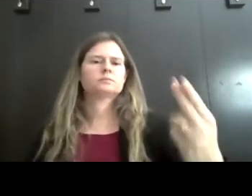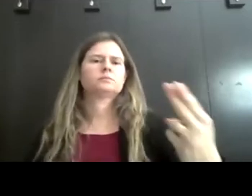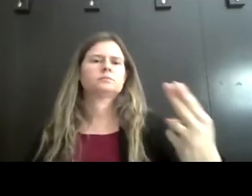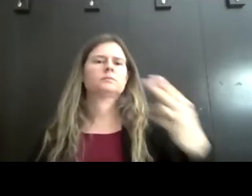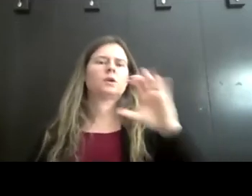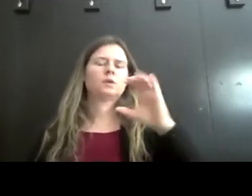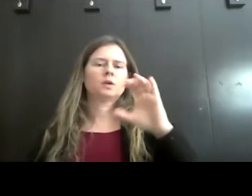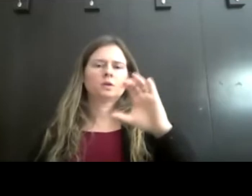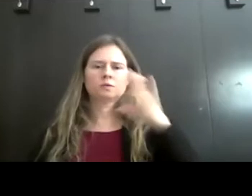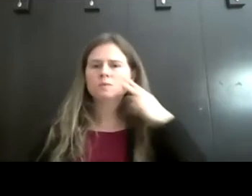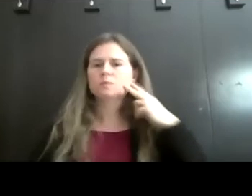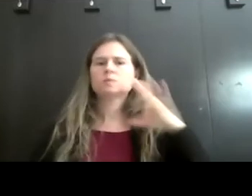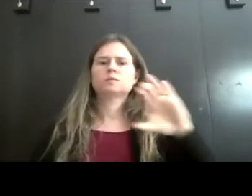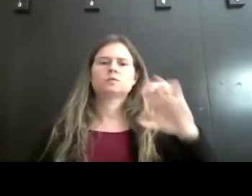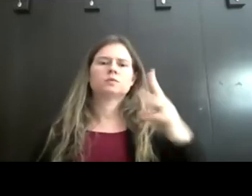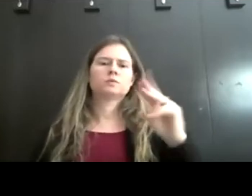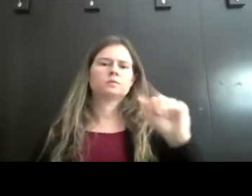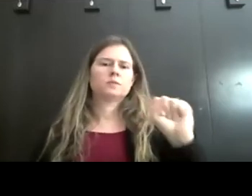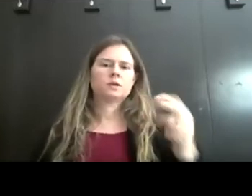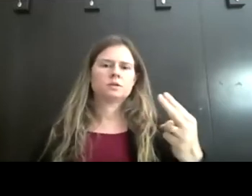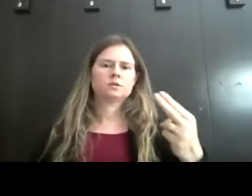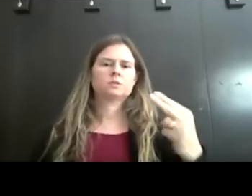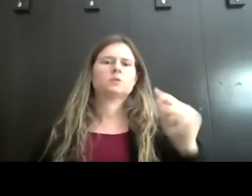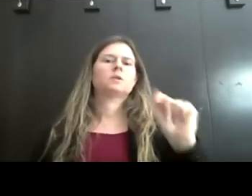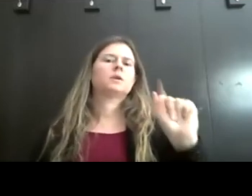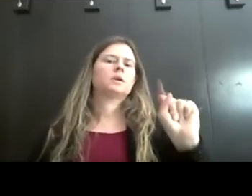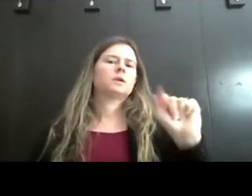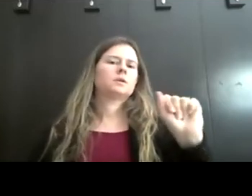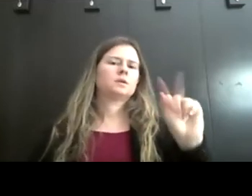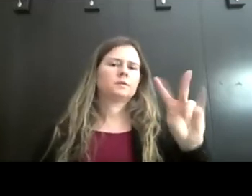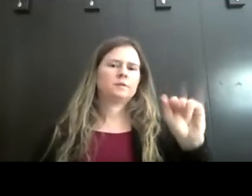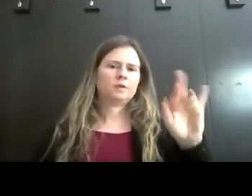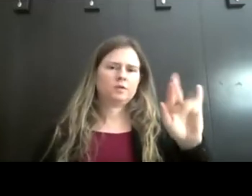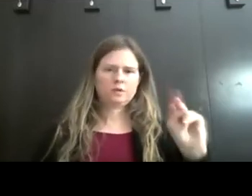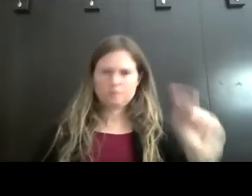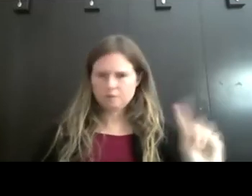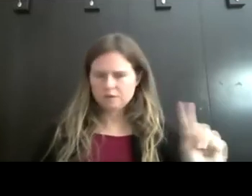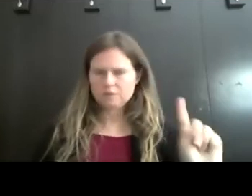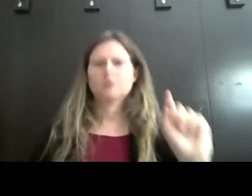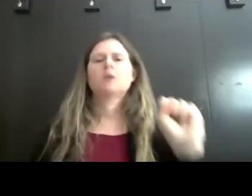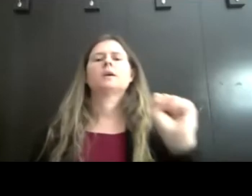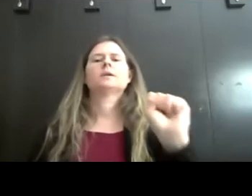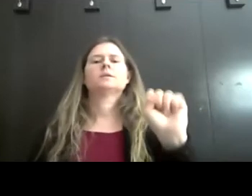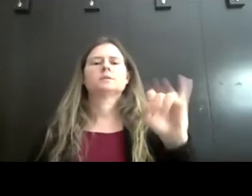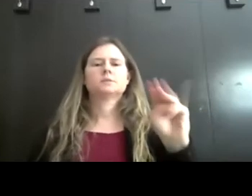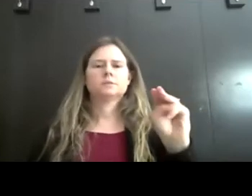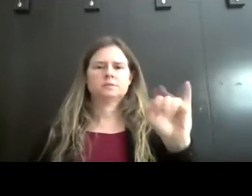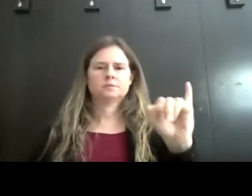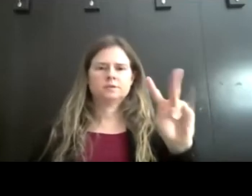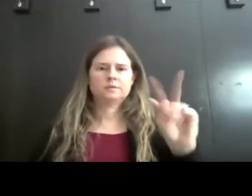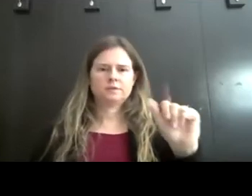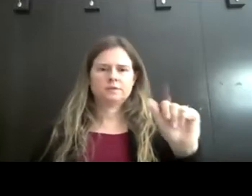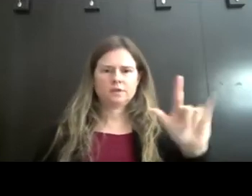Tataviam village of Tapu, now known as Simi Valley, and the Tataviam village of